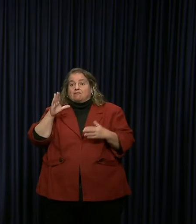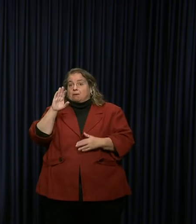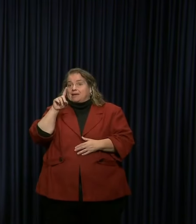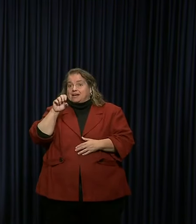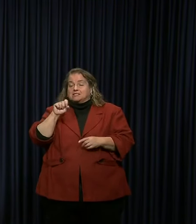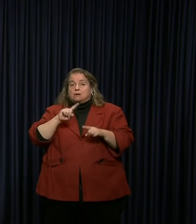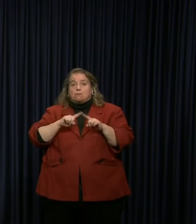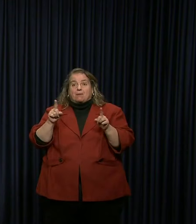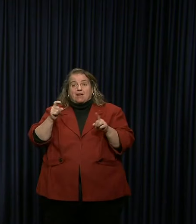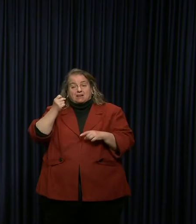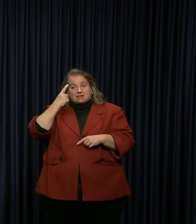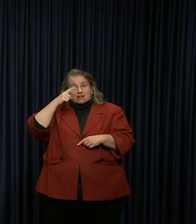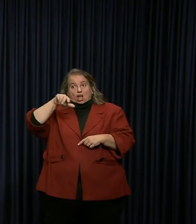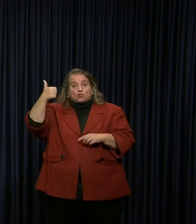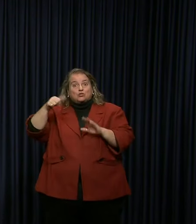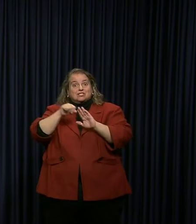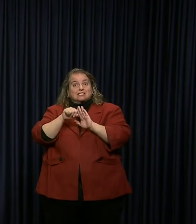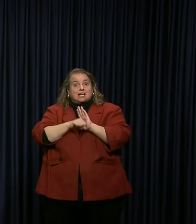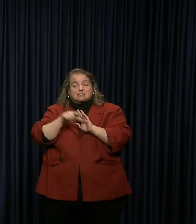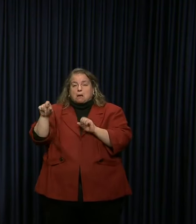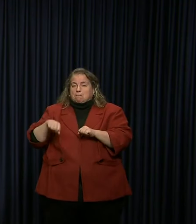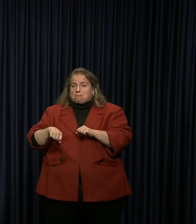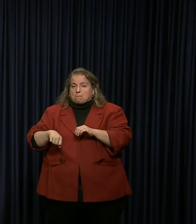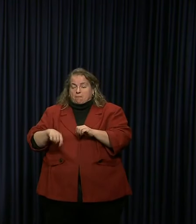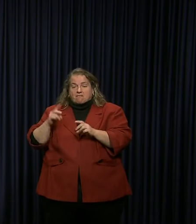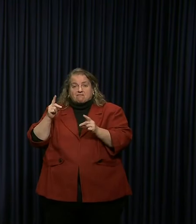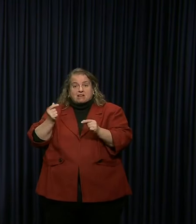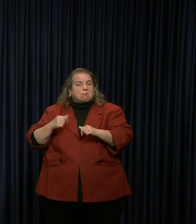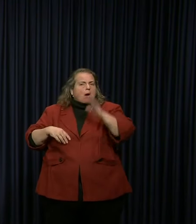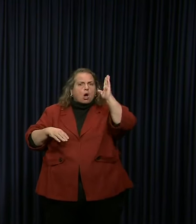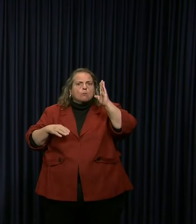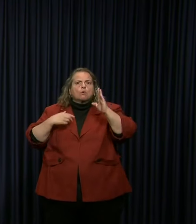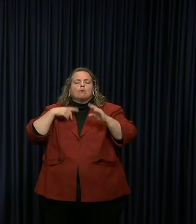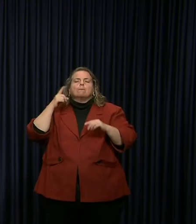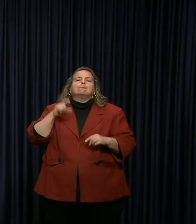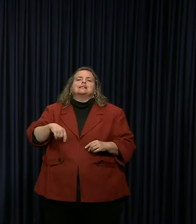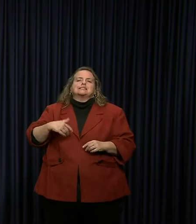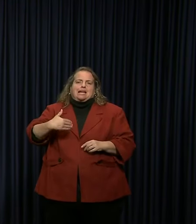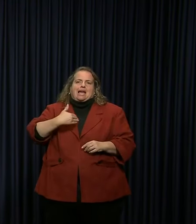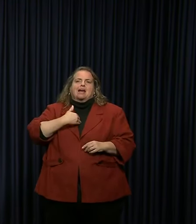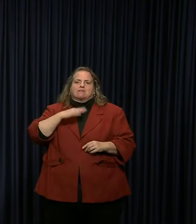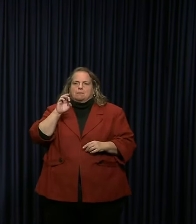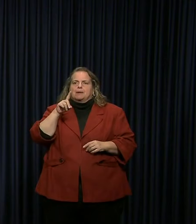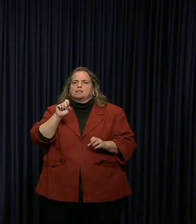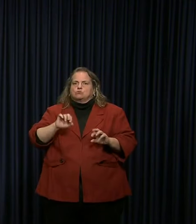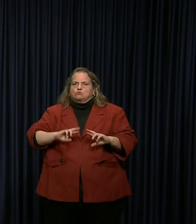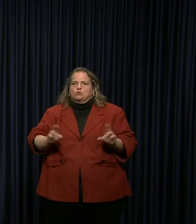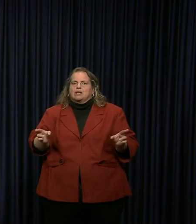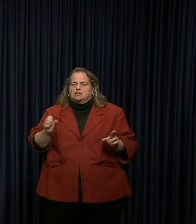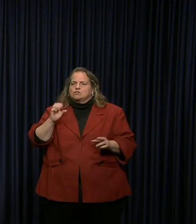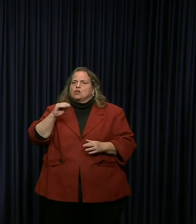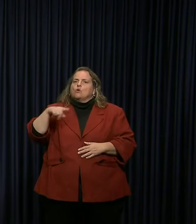that it has in other places, we need to make sure we have them. Our Kentucky citizens right now are doing what